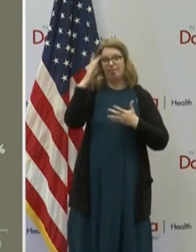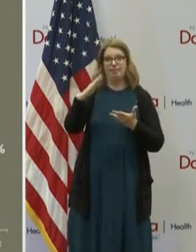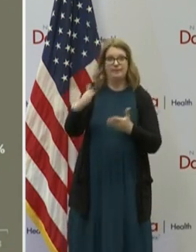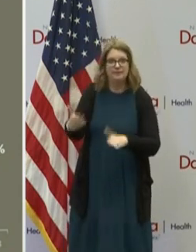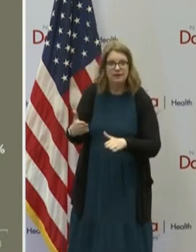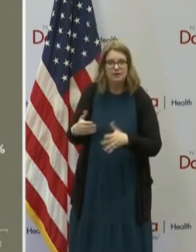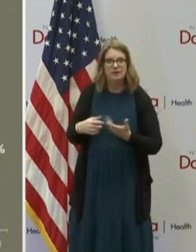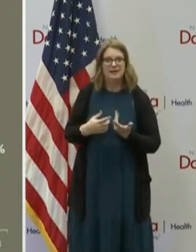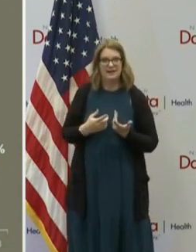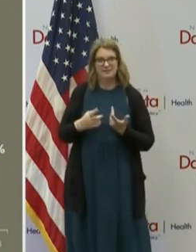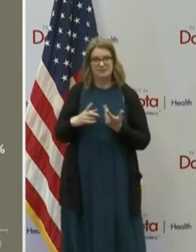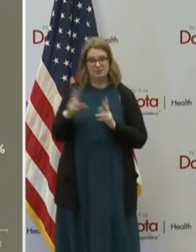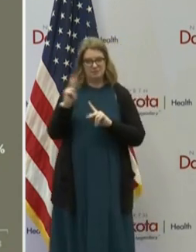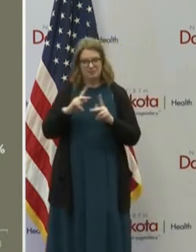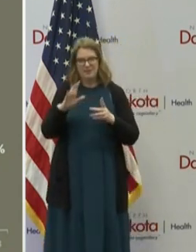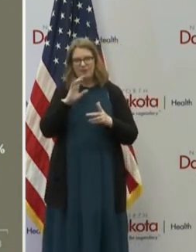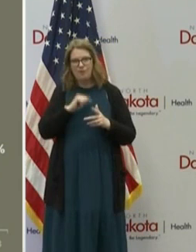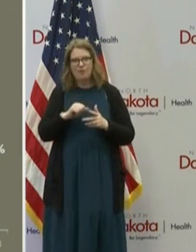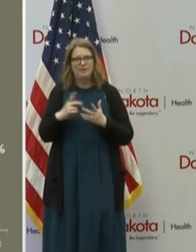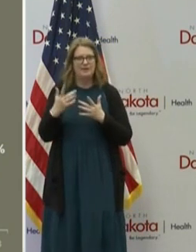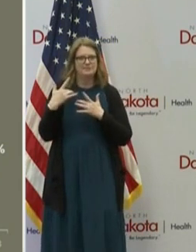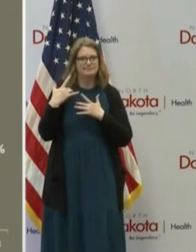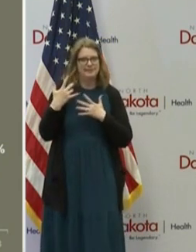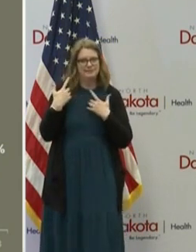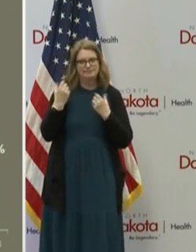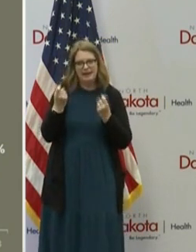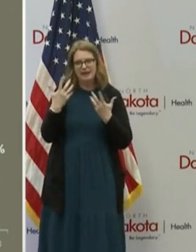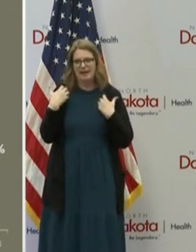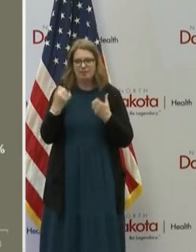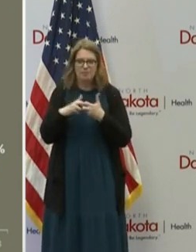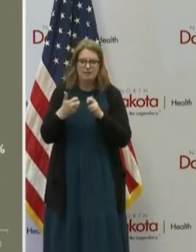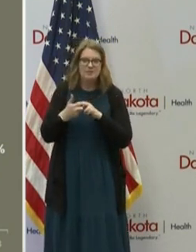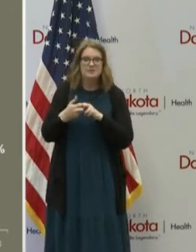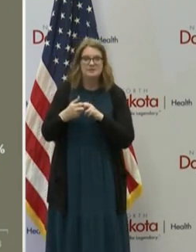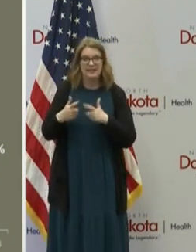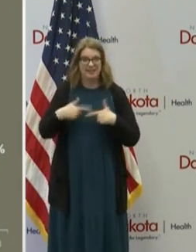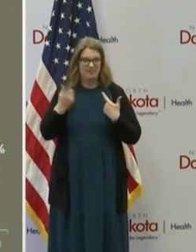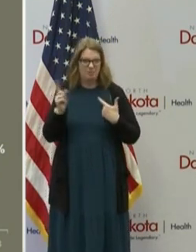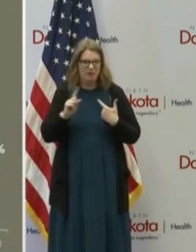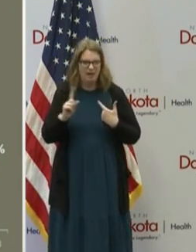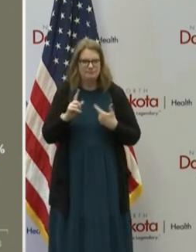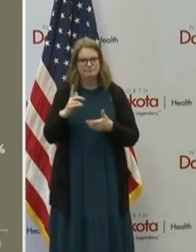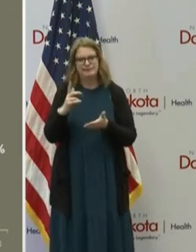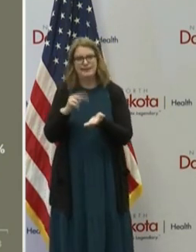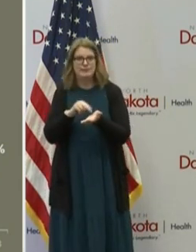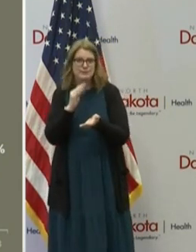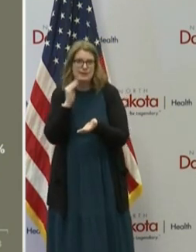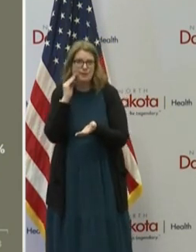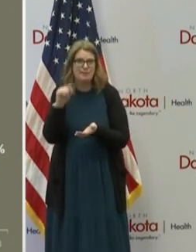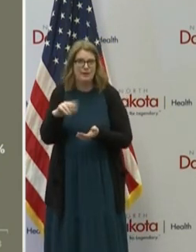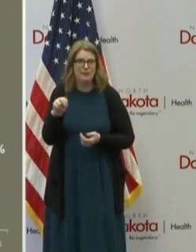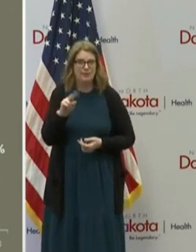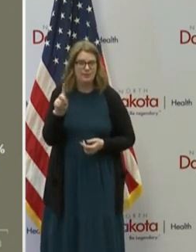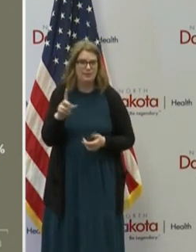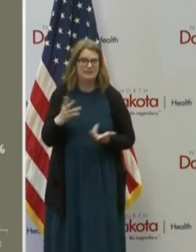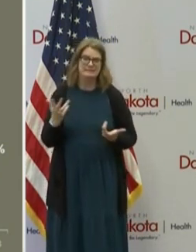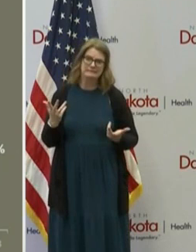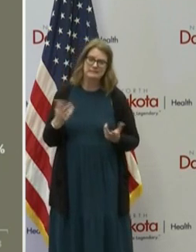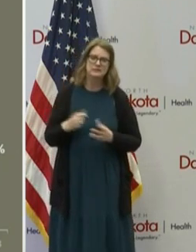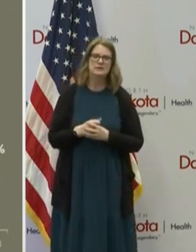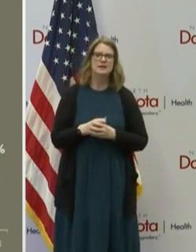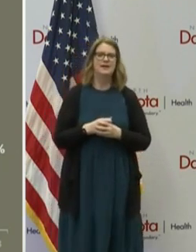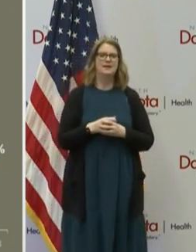They're in long-term care in North Dakota. And so this is, again, a duty I think that we have to try to make sure that we're,